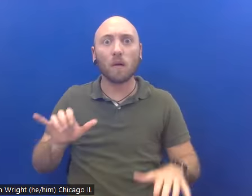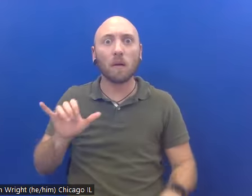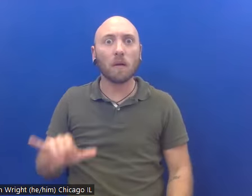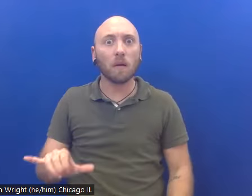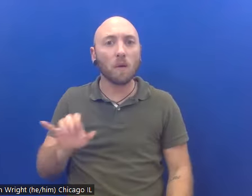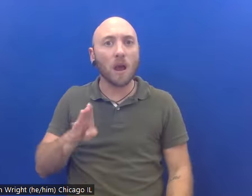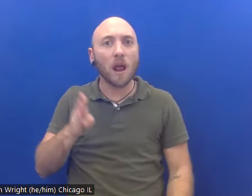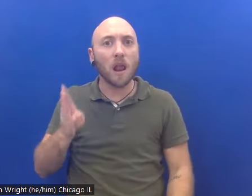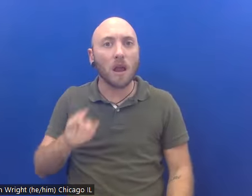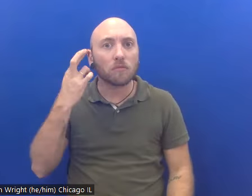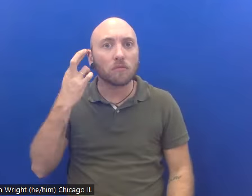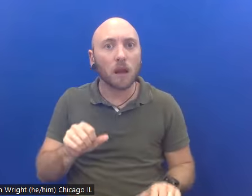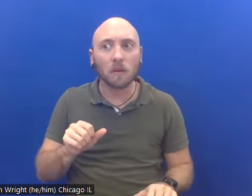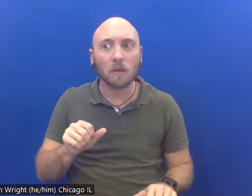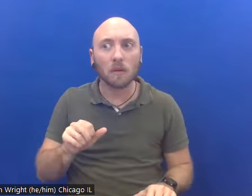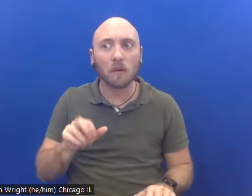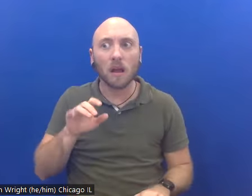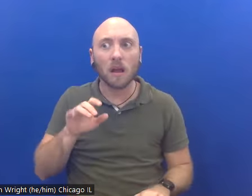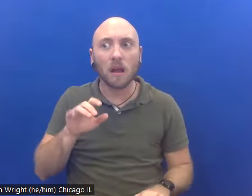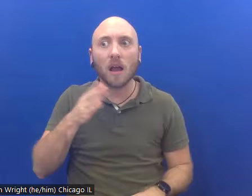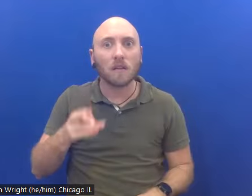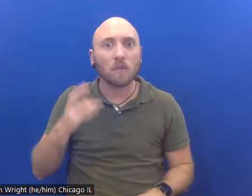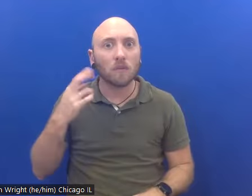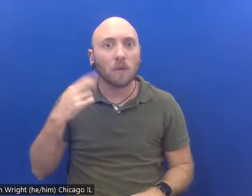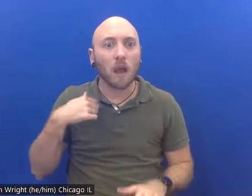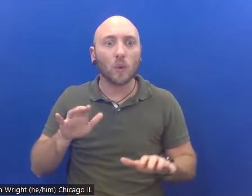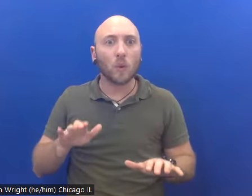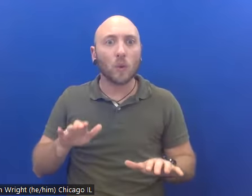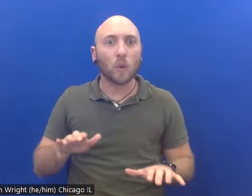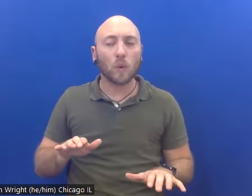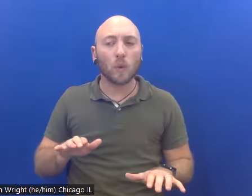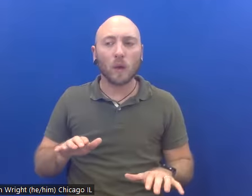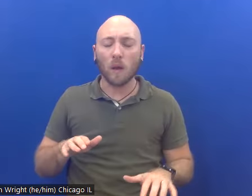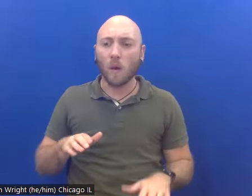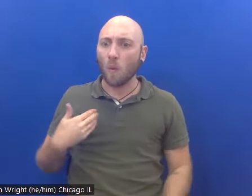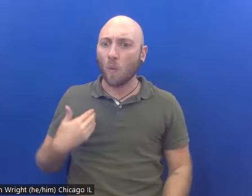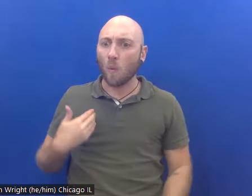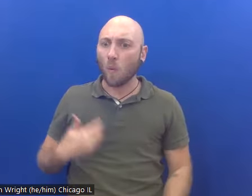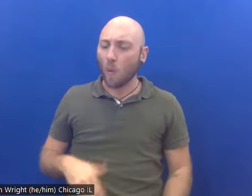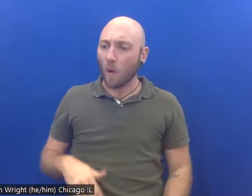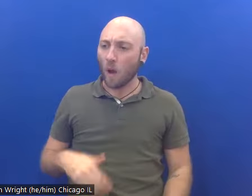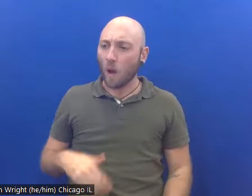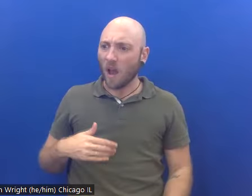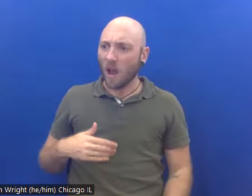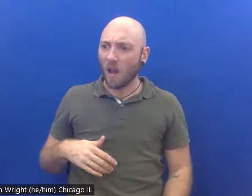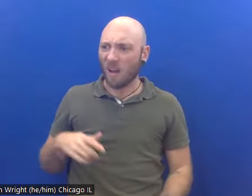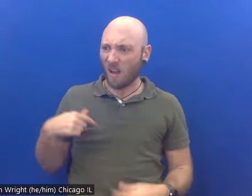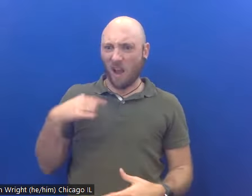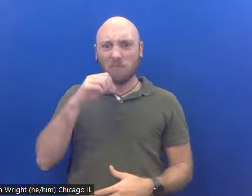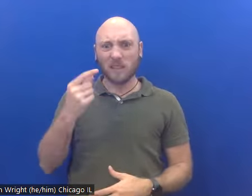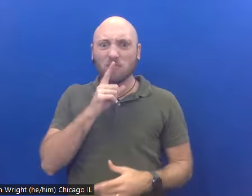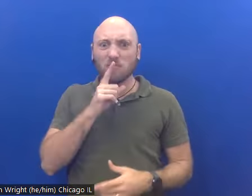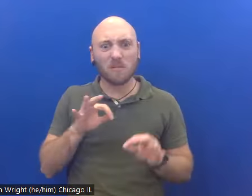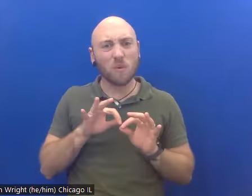that. And it's like, holy crap, like what have I been missing out on? Like, this is awesome. This is an